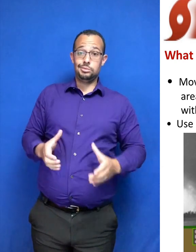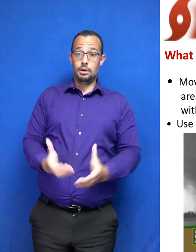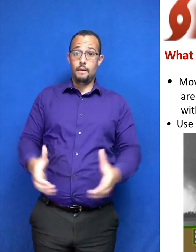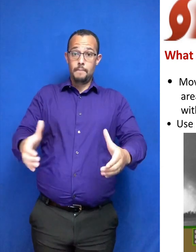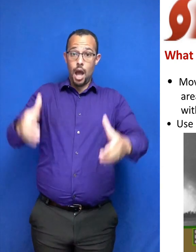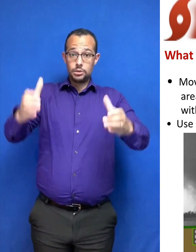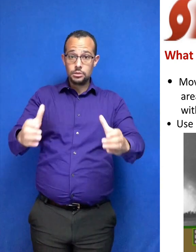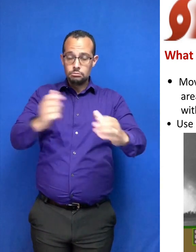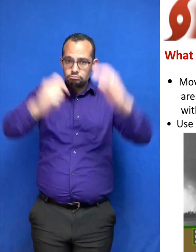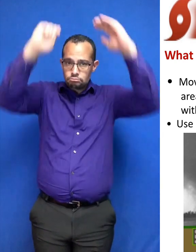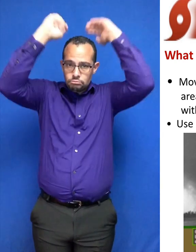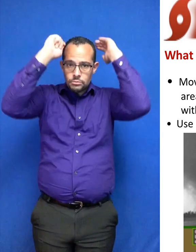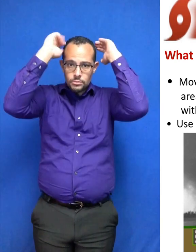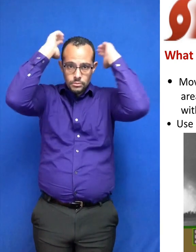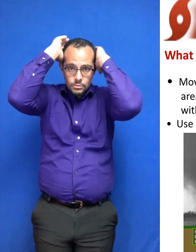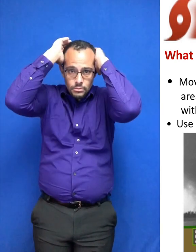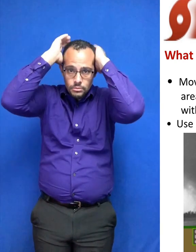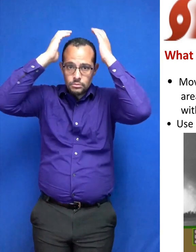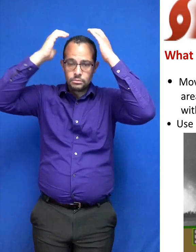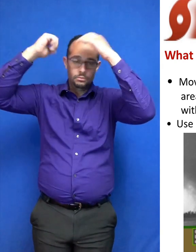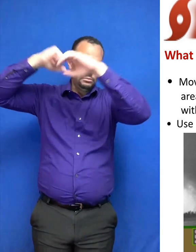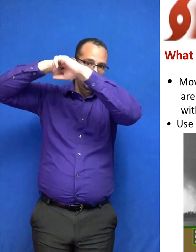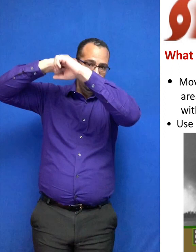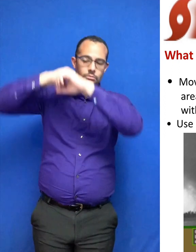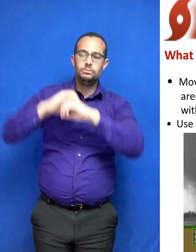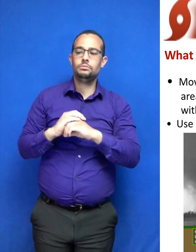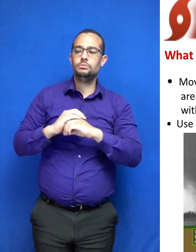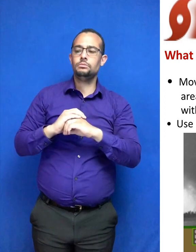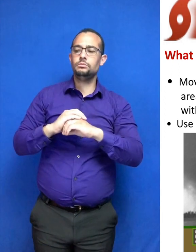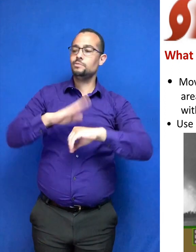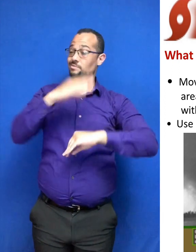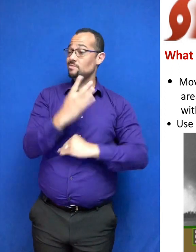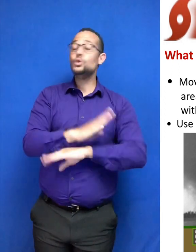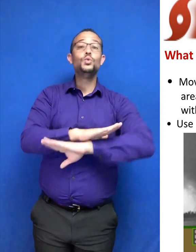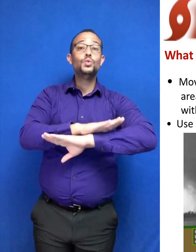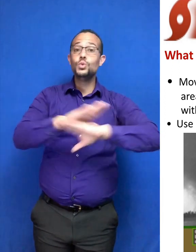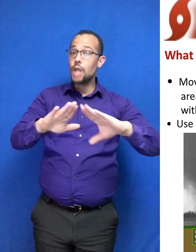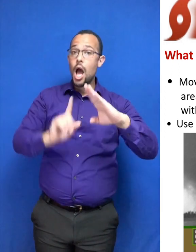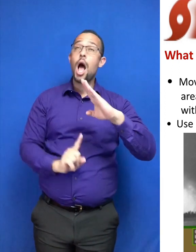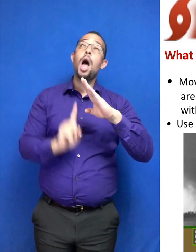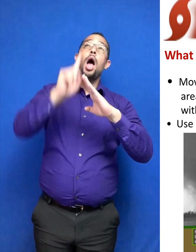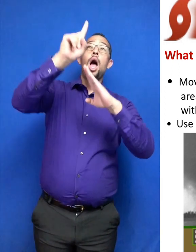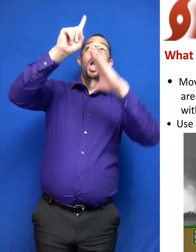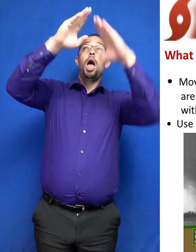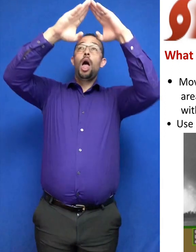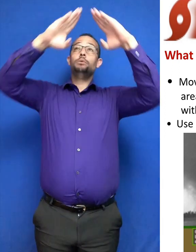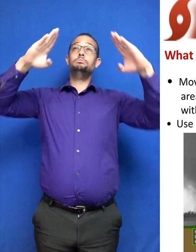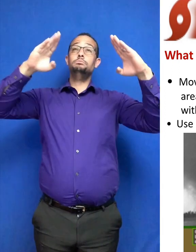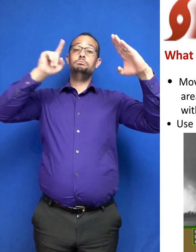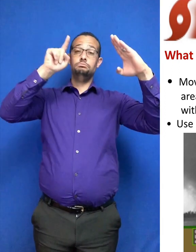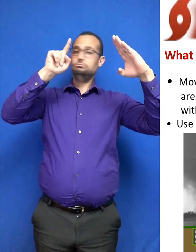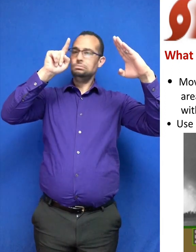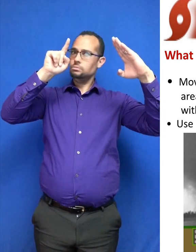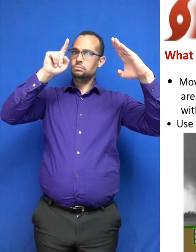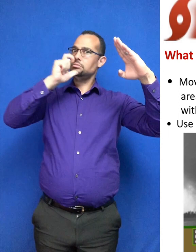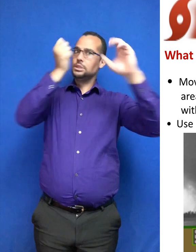Do not move into the top floors. These do not protect you. With tornadoes, damage to the roof can lift up and you would be